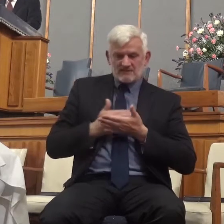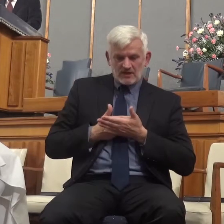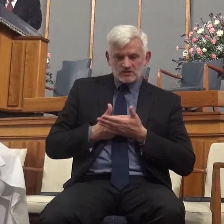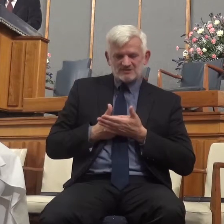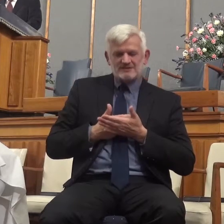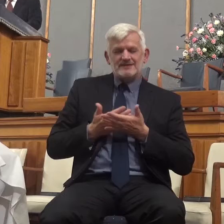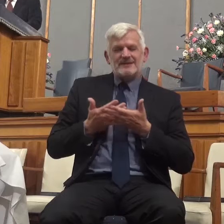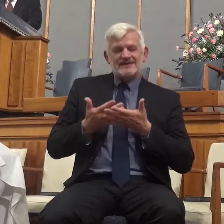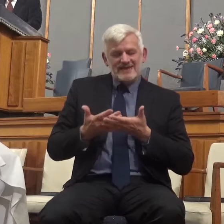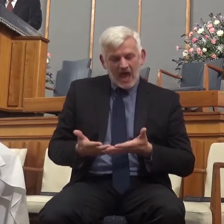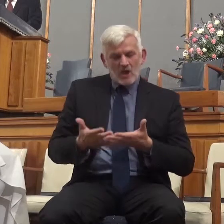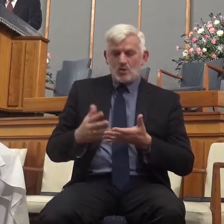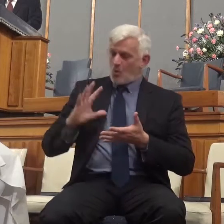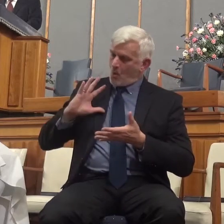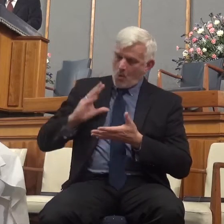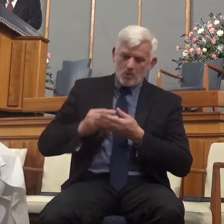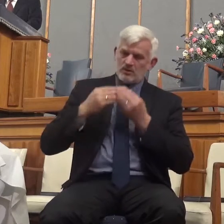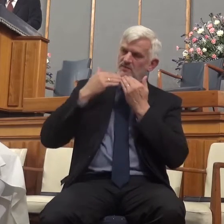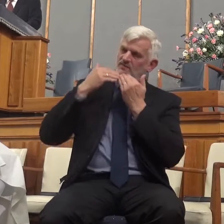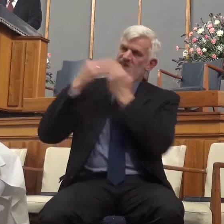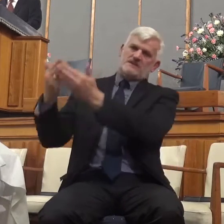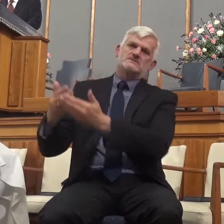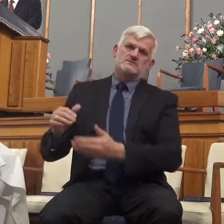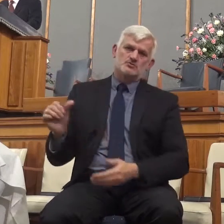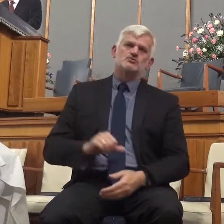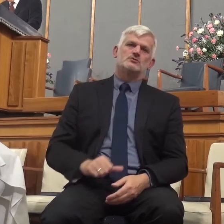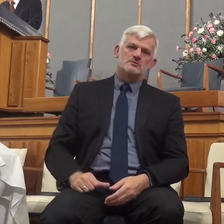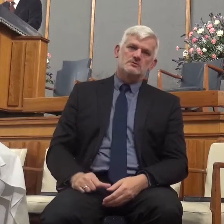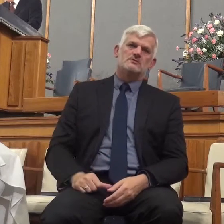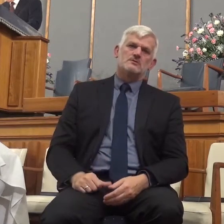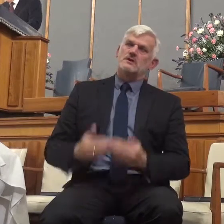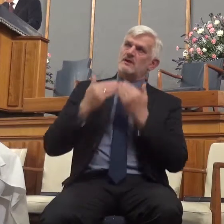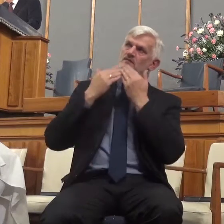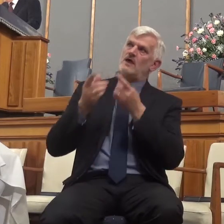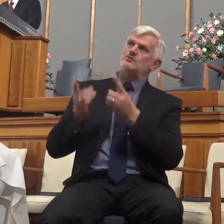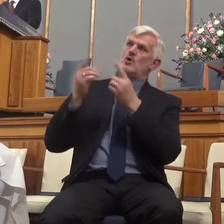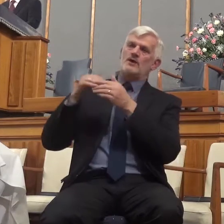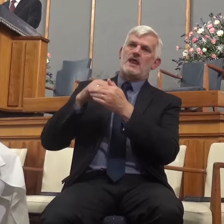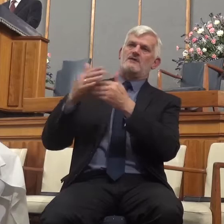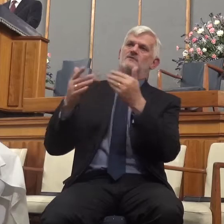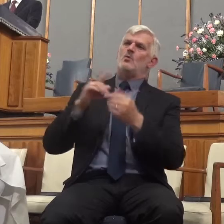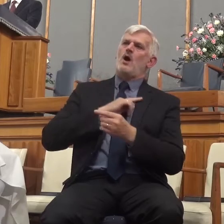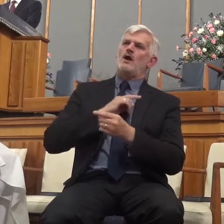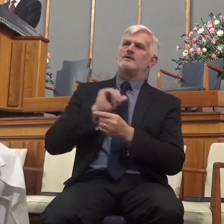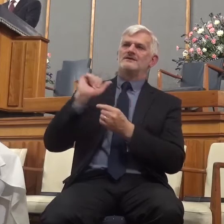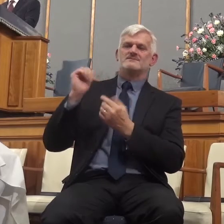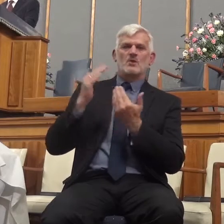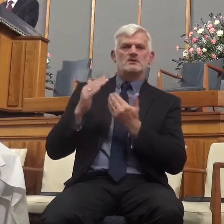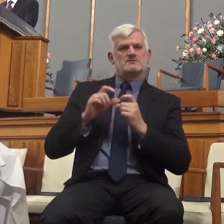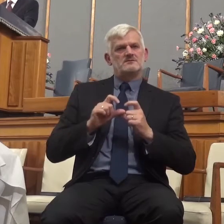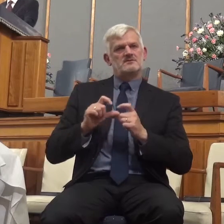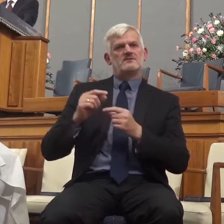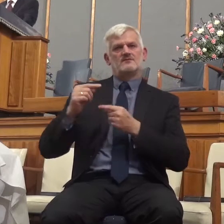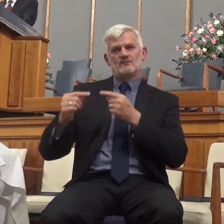him. Oh, give thanks unto the God of heaven, for his mercy